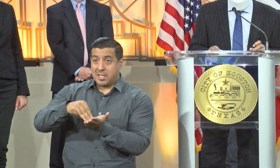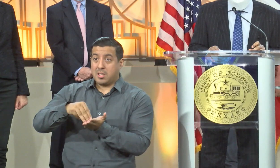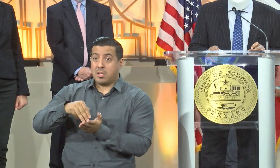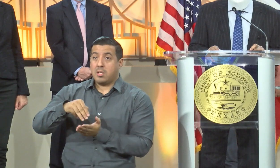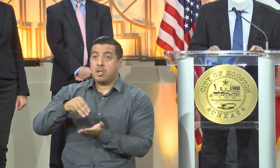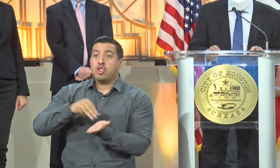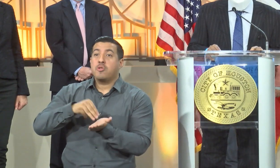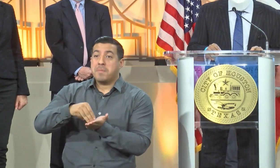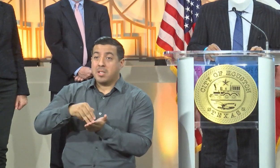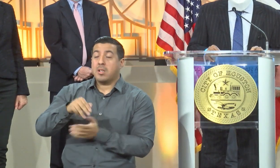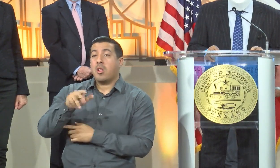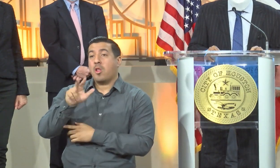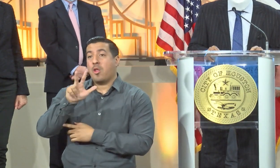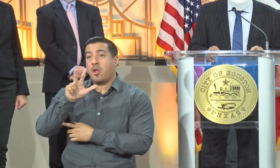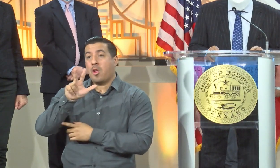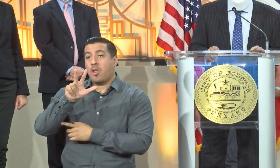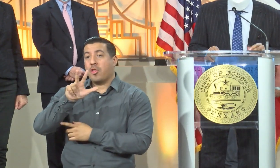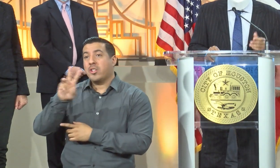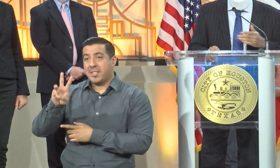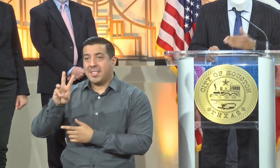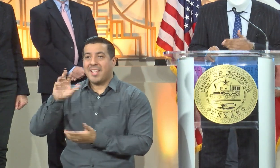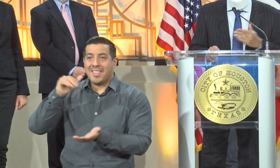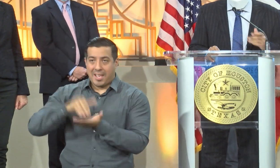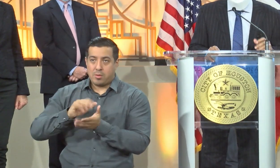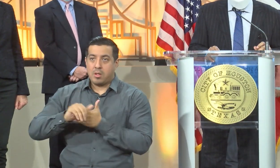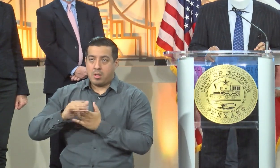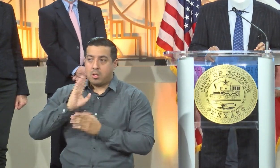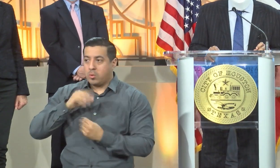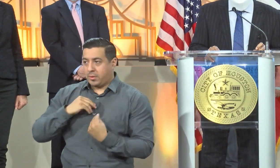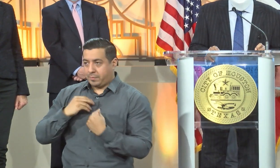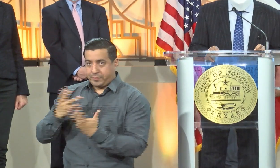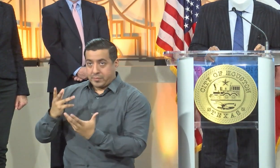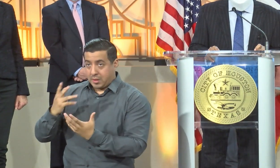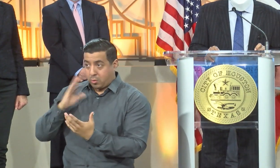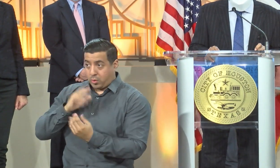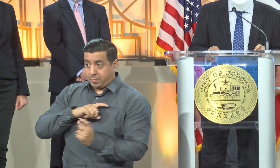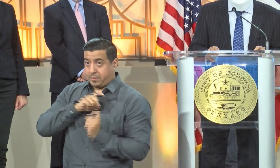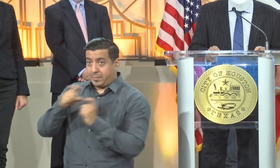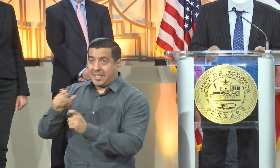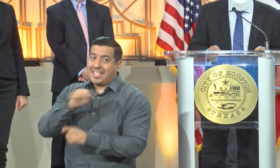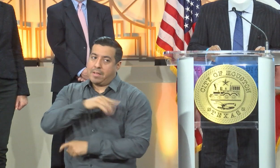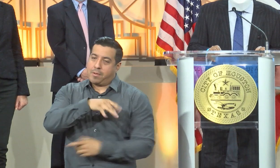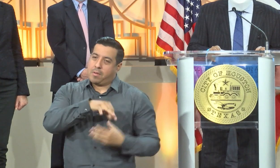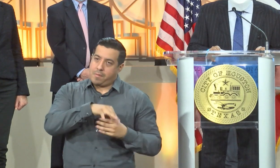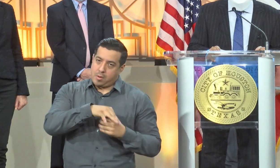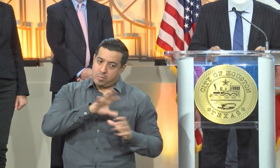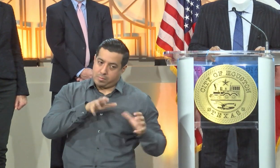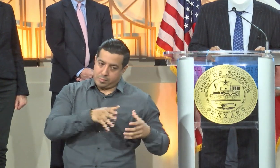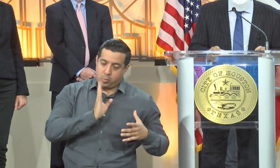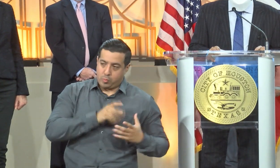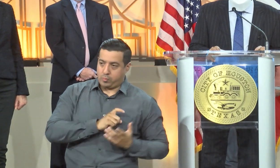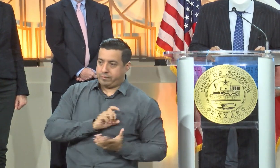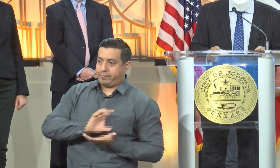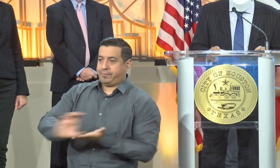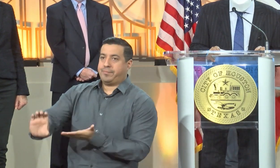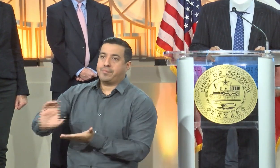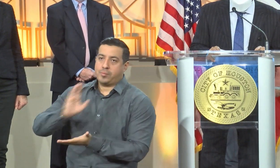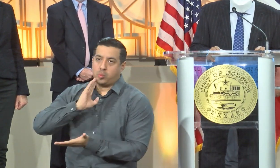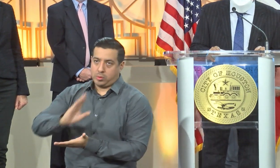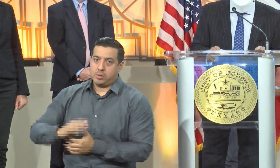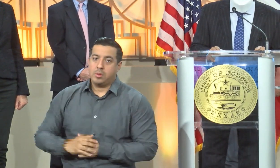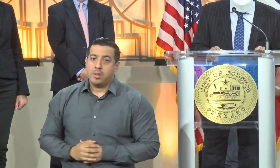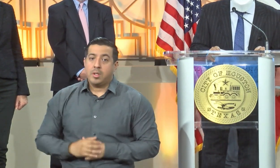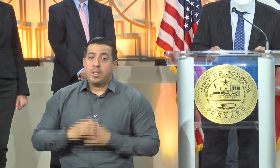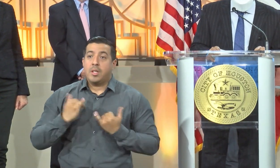$2,036,000 from CARES funding will be going to the food bank, assuming council votes for it. And sadly, there are cuts